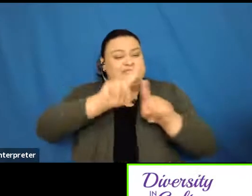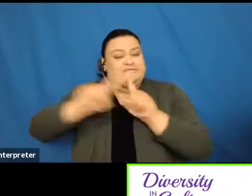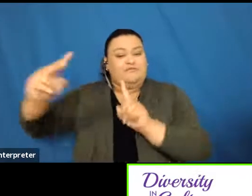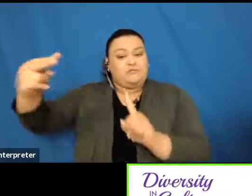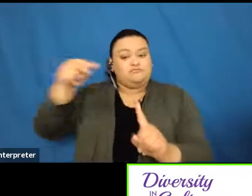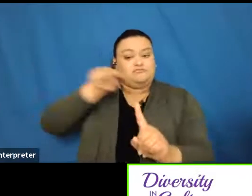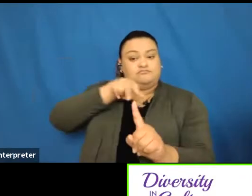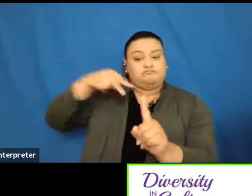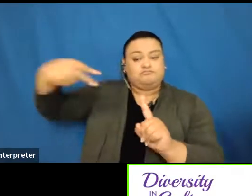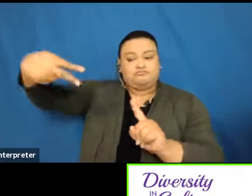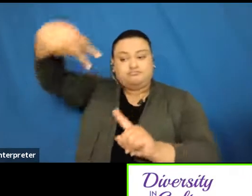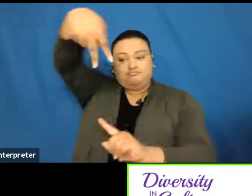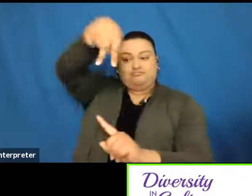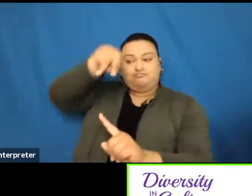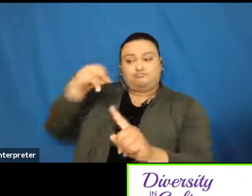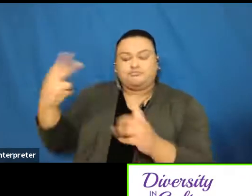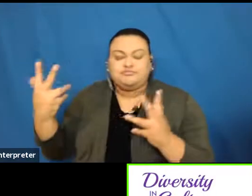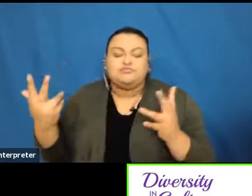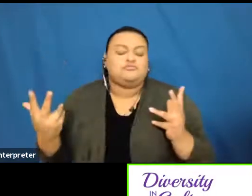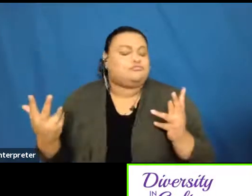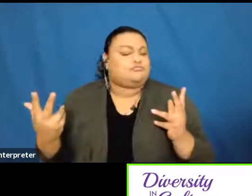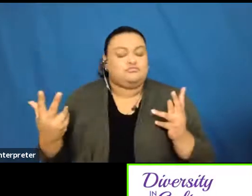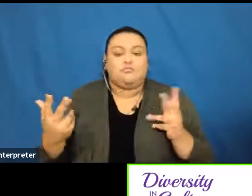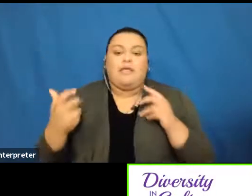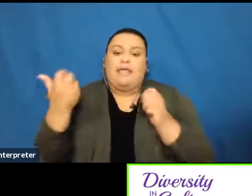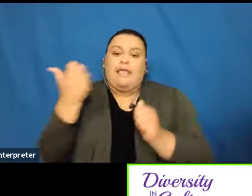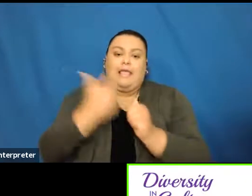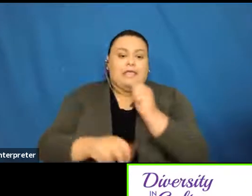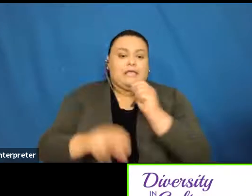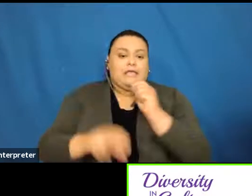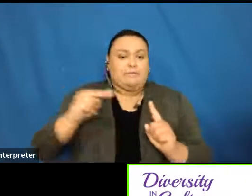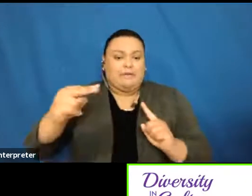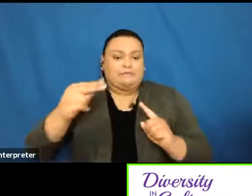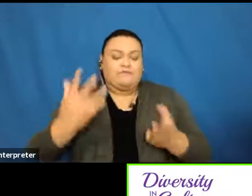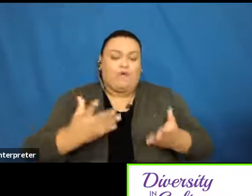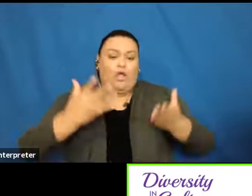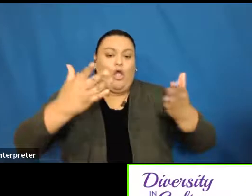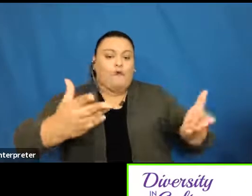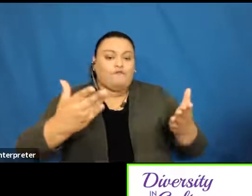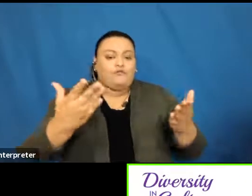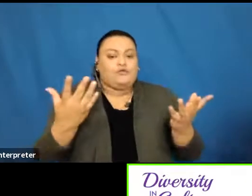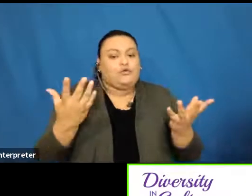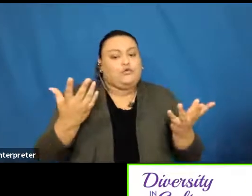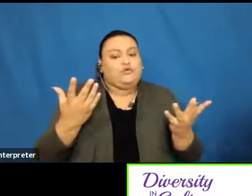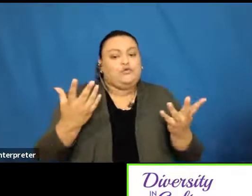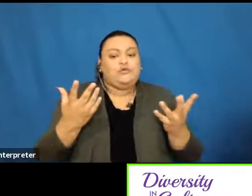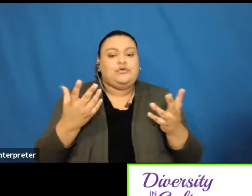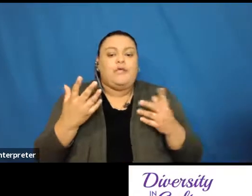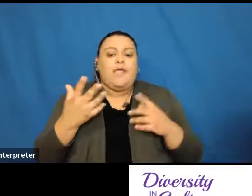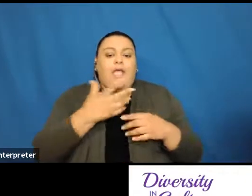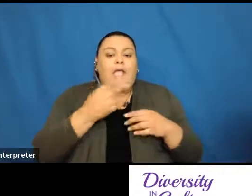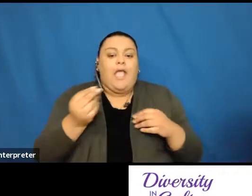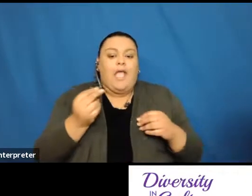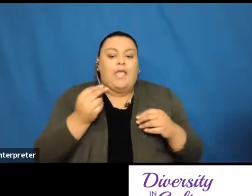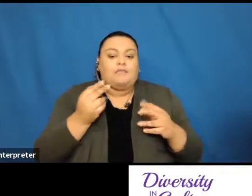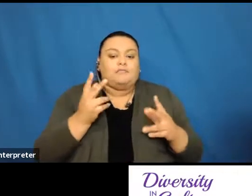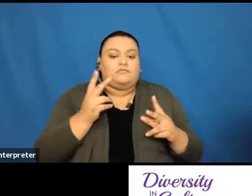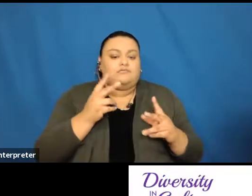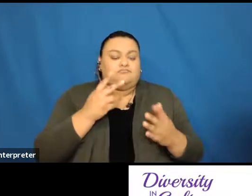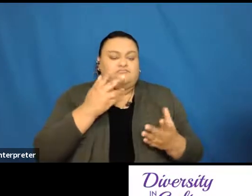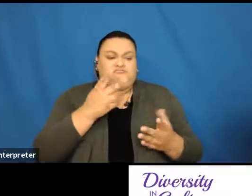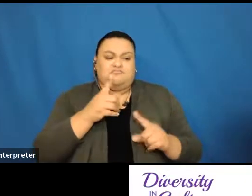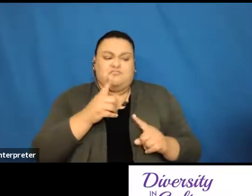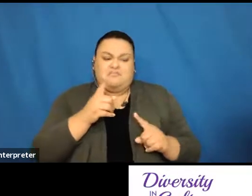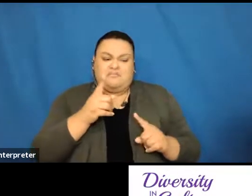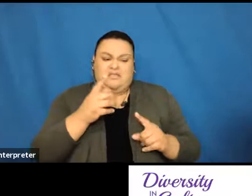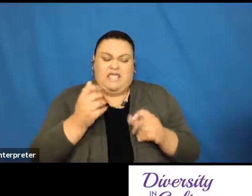like every single perspective is offered as fact, and people have a hard time, exactly, you know, sifting